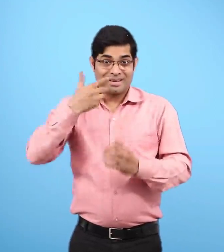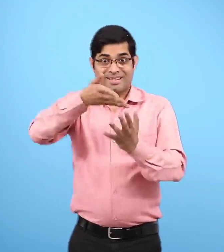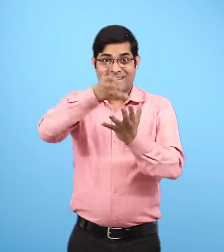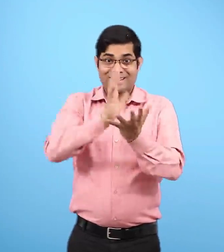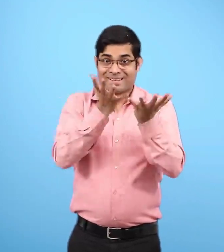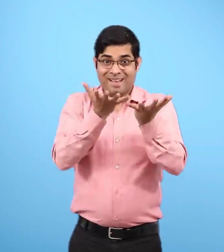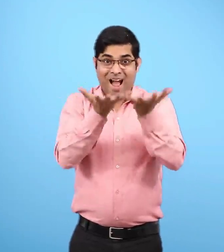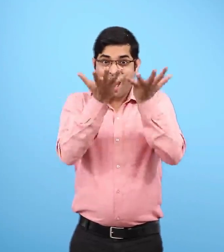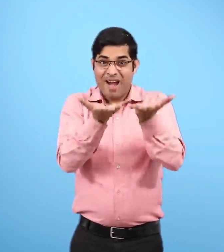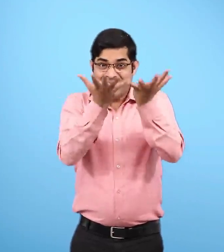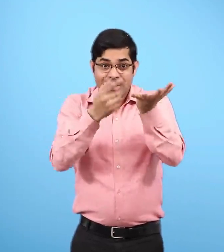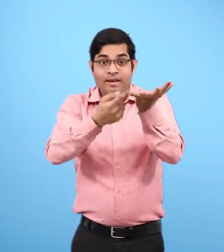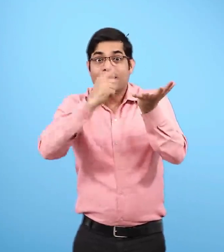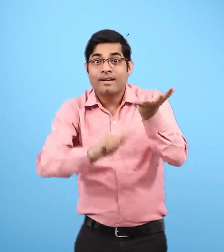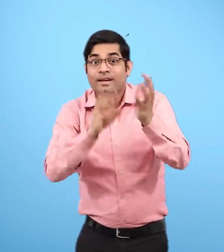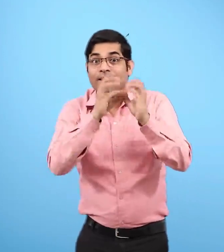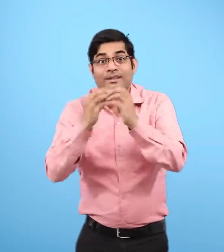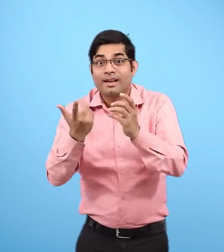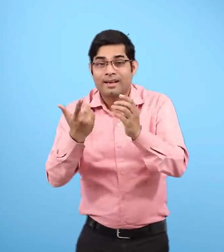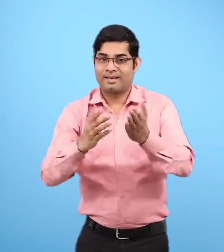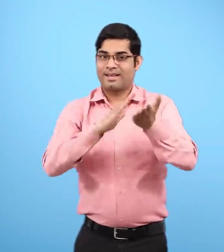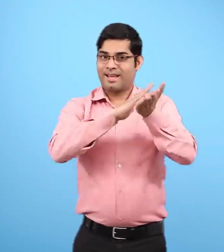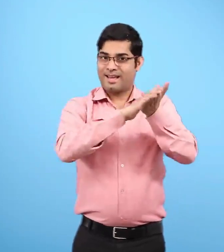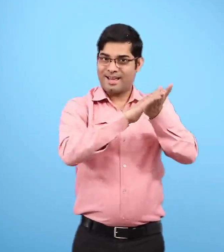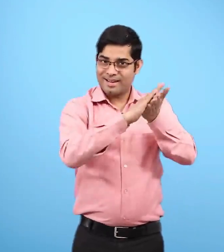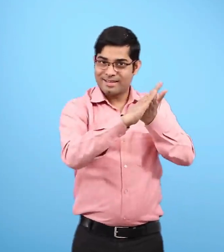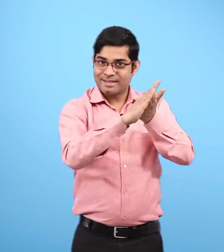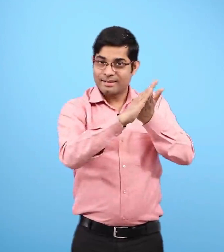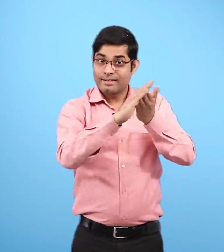The word heavier is written beneath the pumpkin.